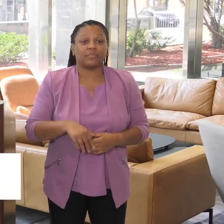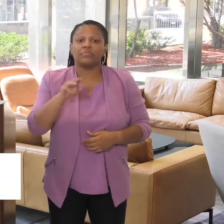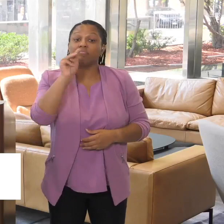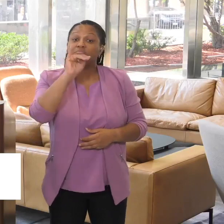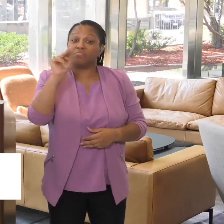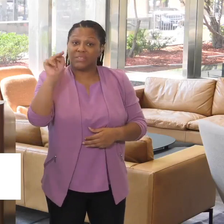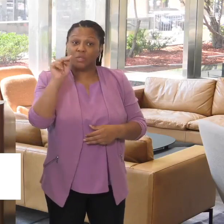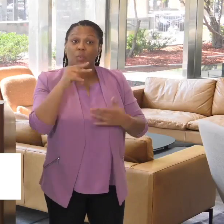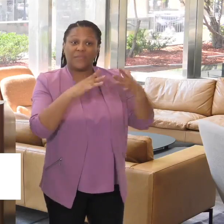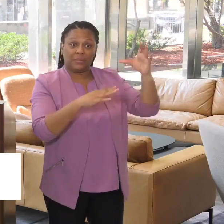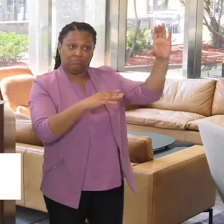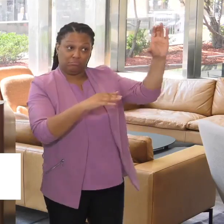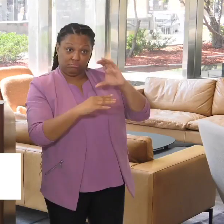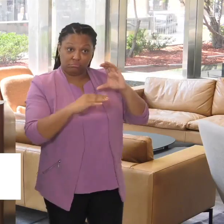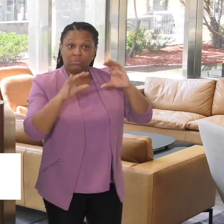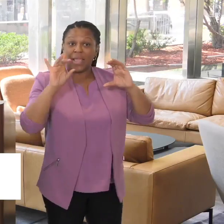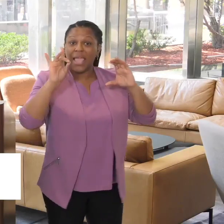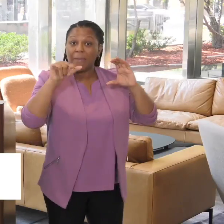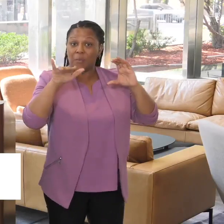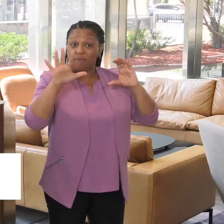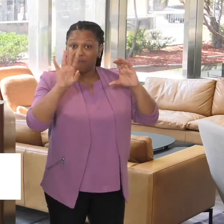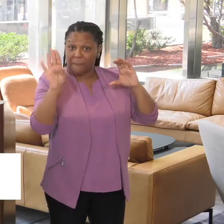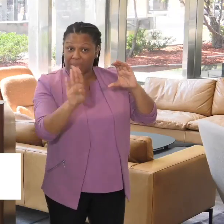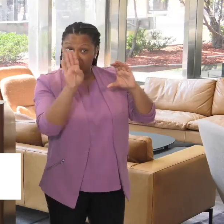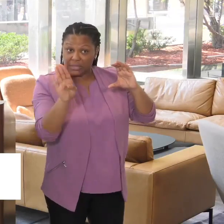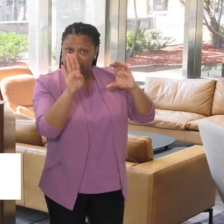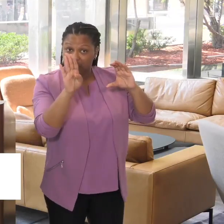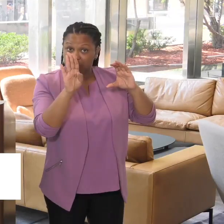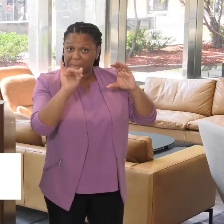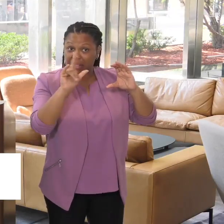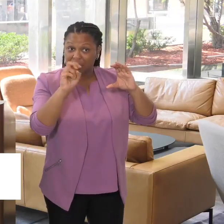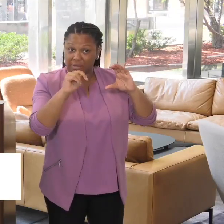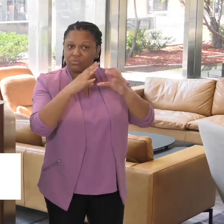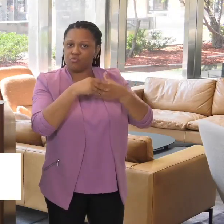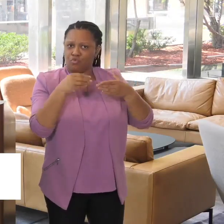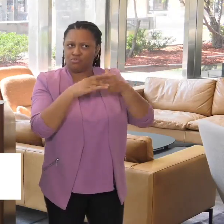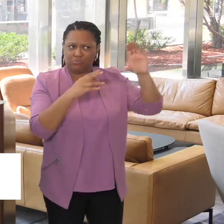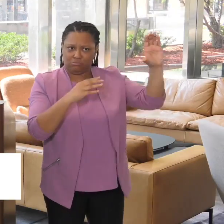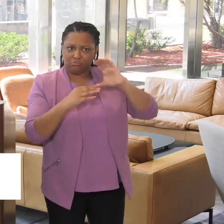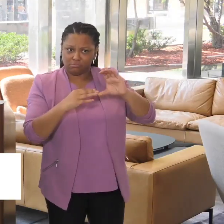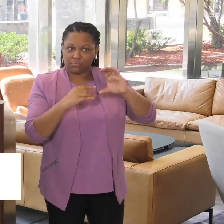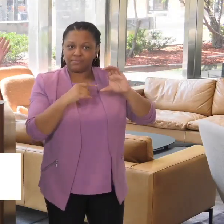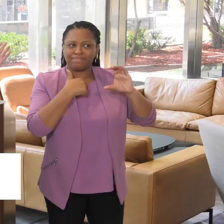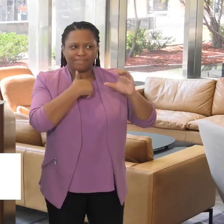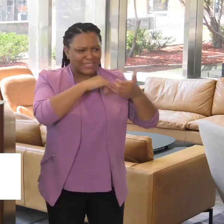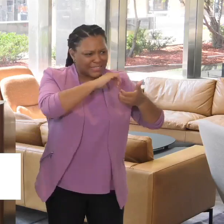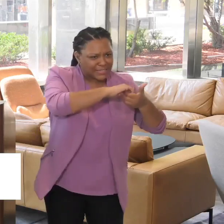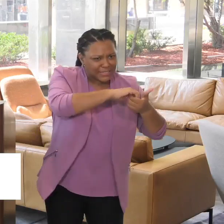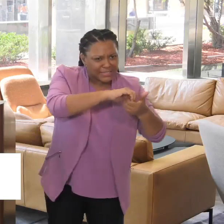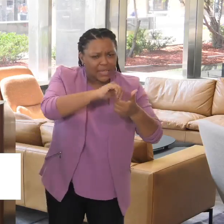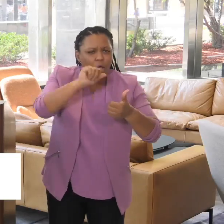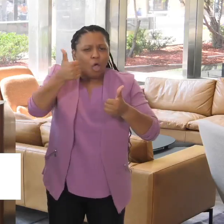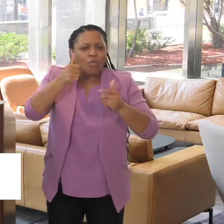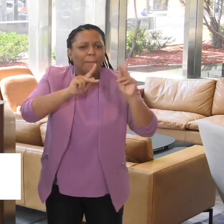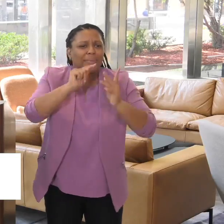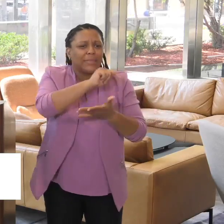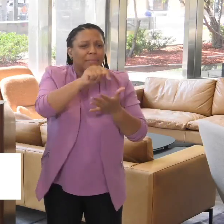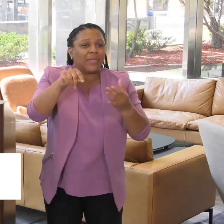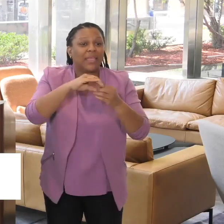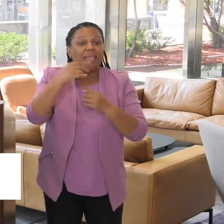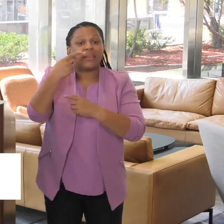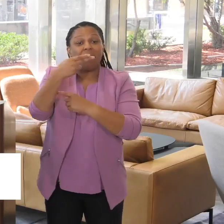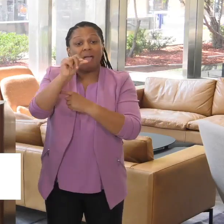$8.5 billion, and in that, I worked hard with others in the House, and I know you'll hear from my Senate